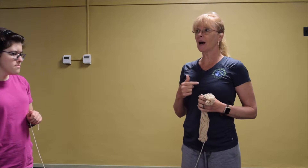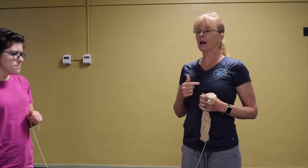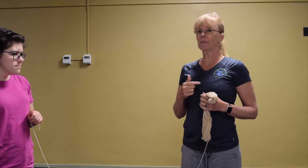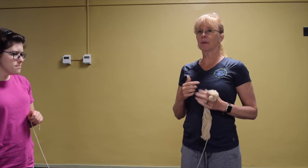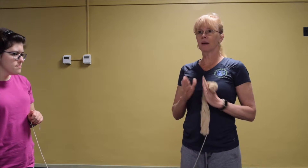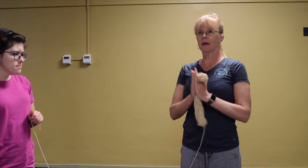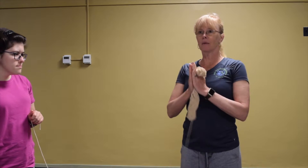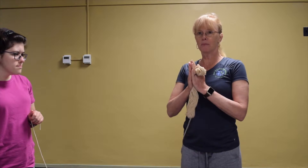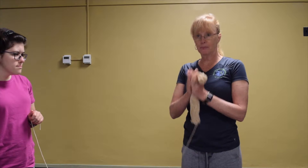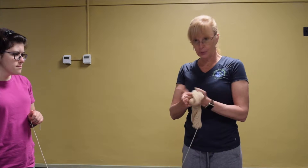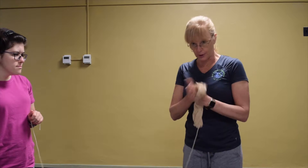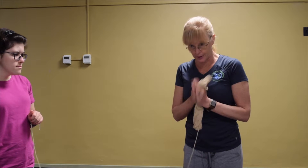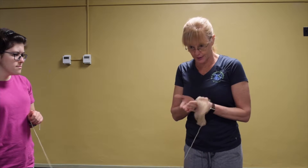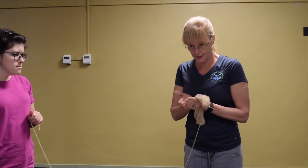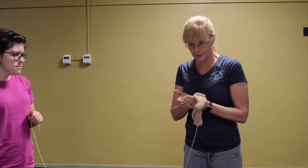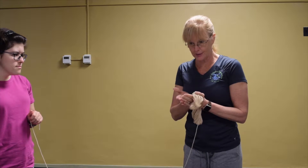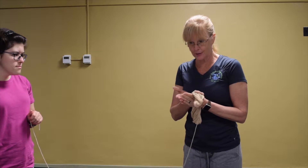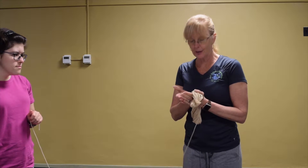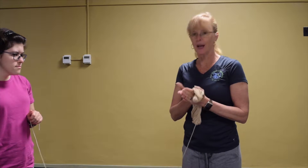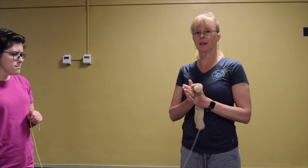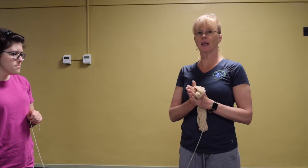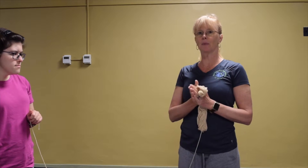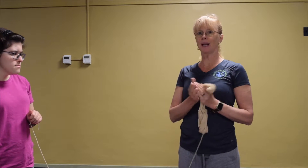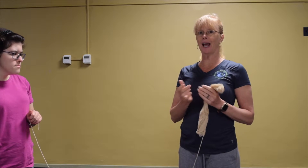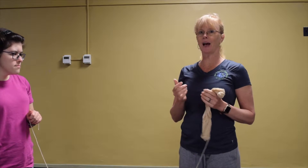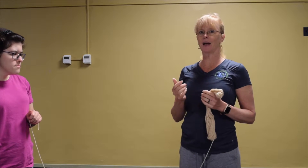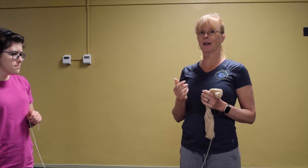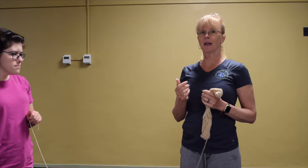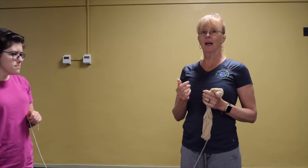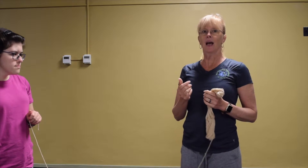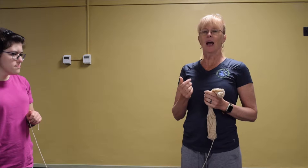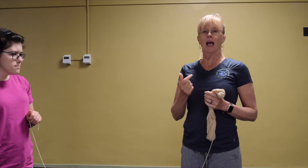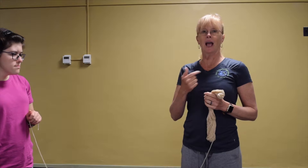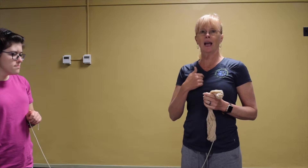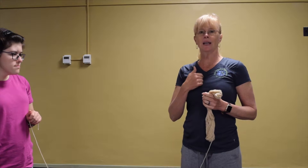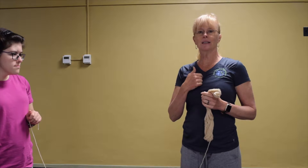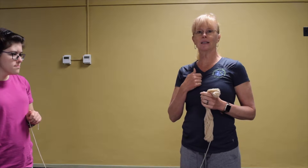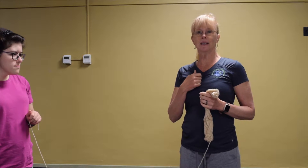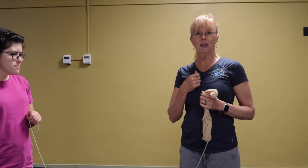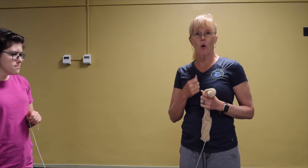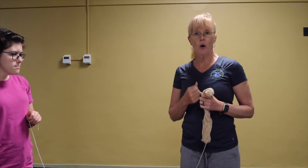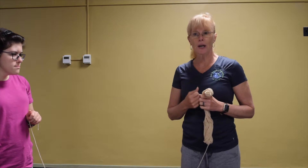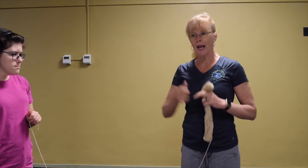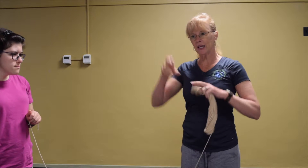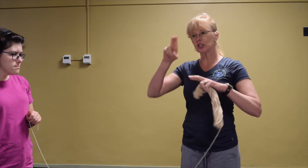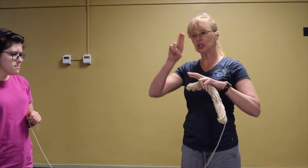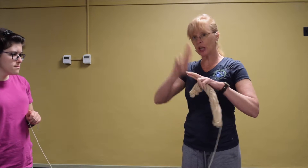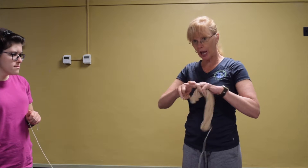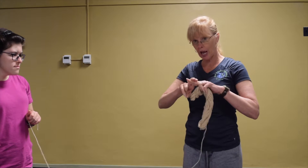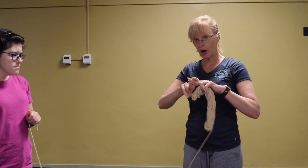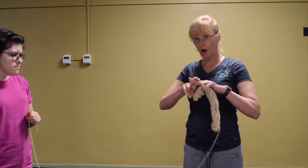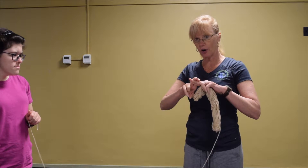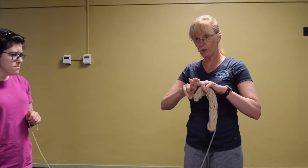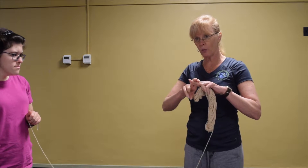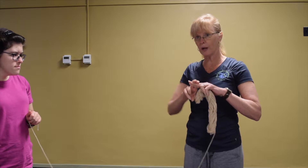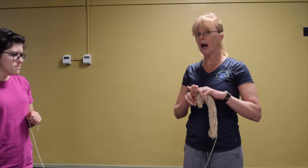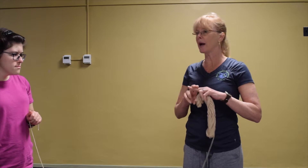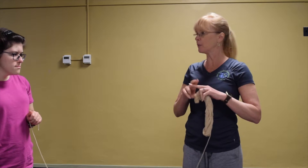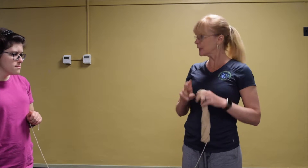I like big books. And then I'm going to add, and sit on a chair when I read